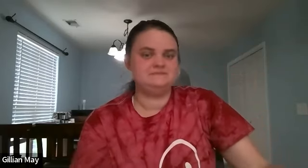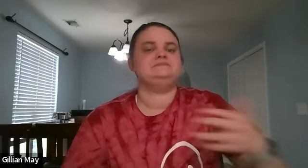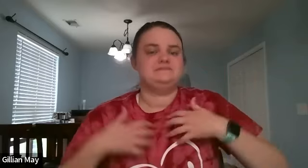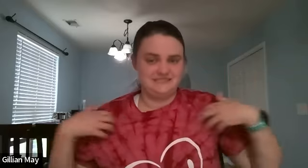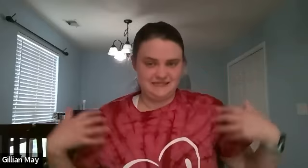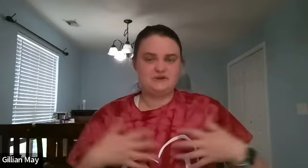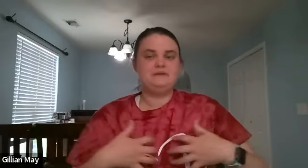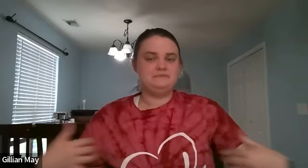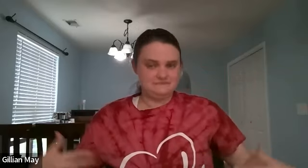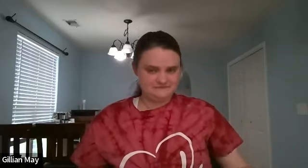Zebra.